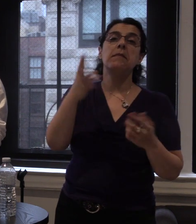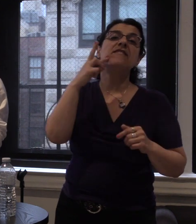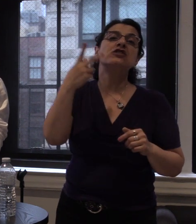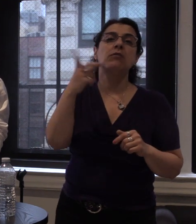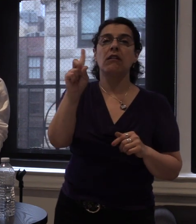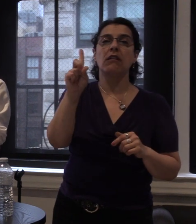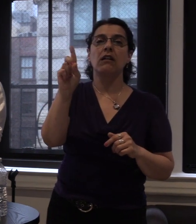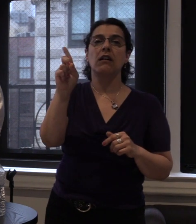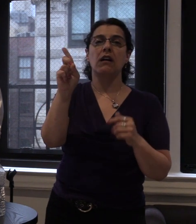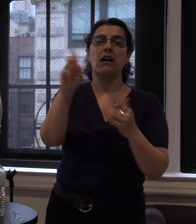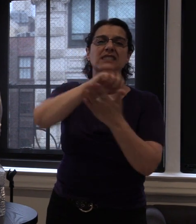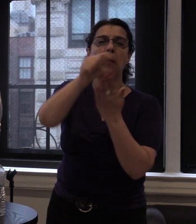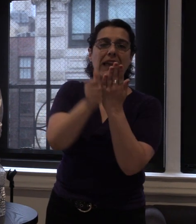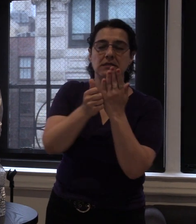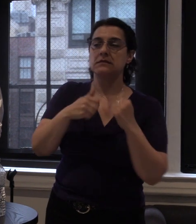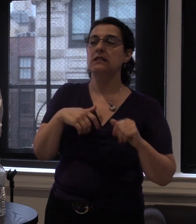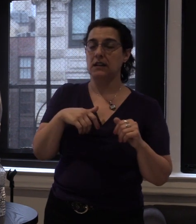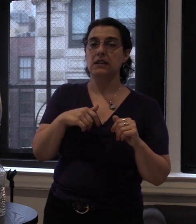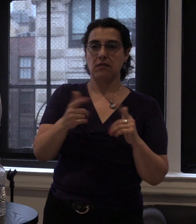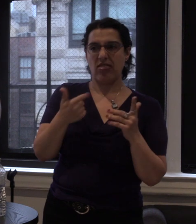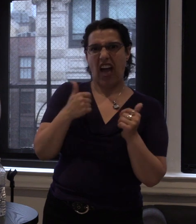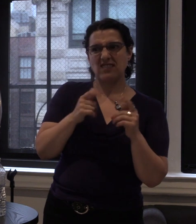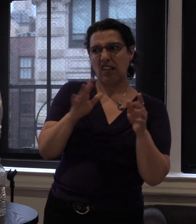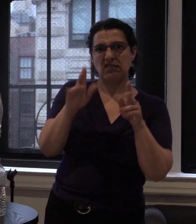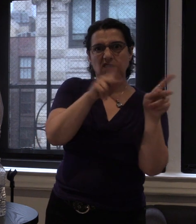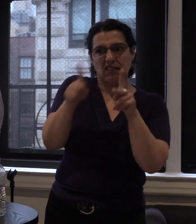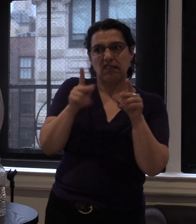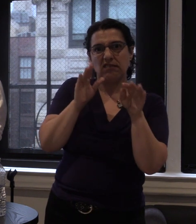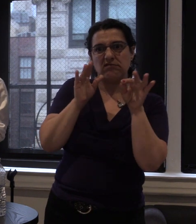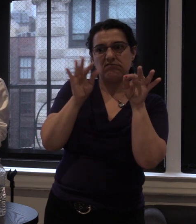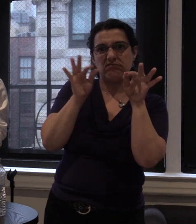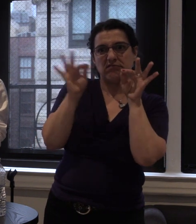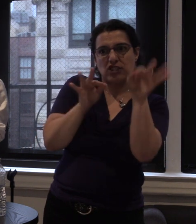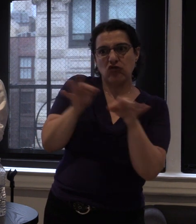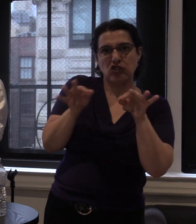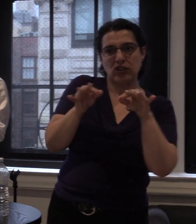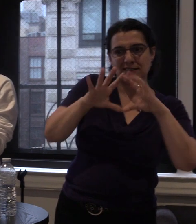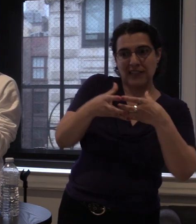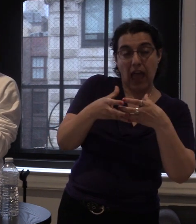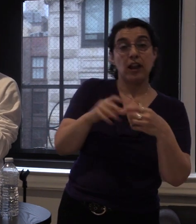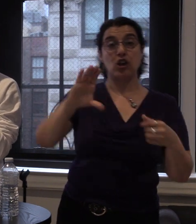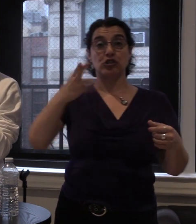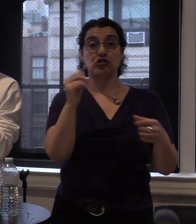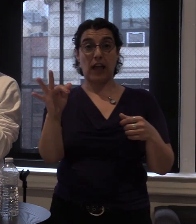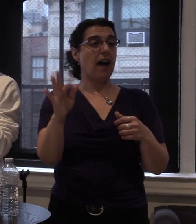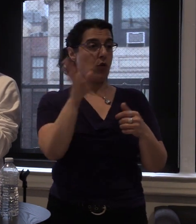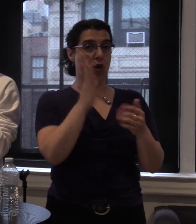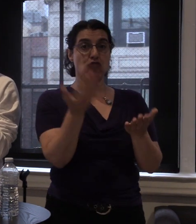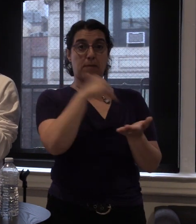dumplings. Those are instruction sets. And the chef in the kitchen will